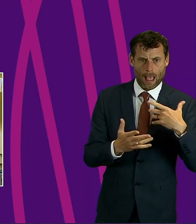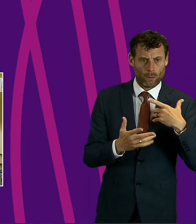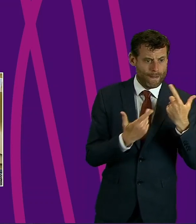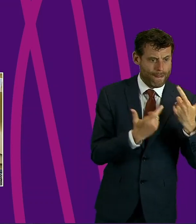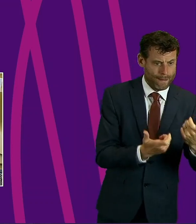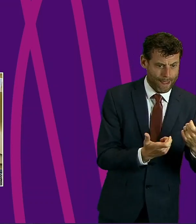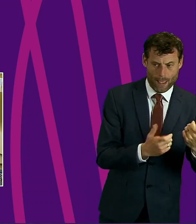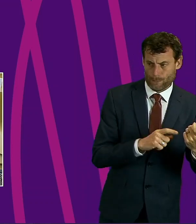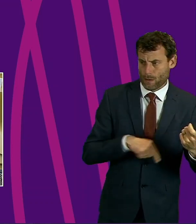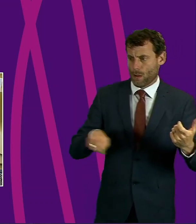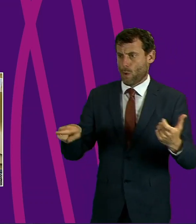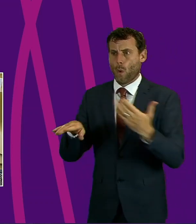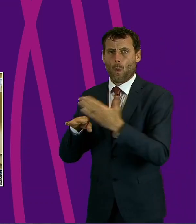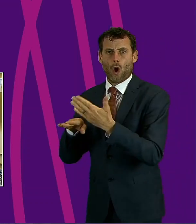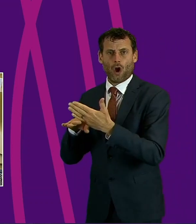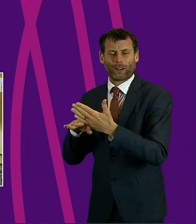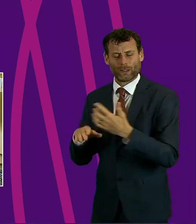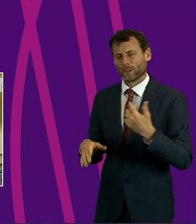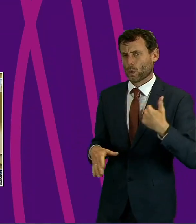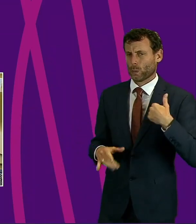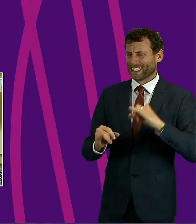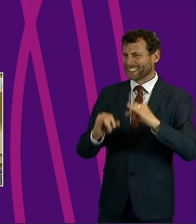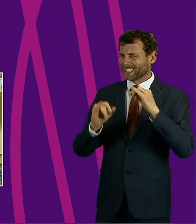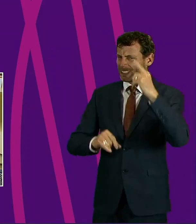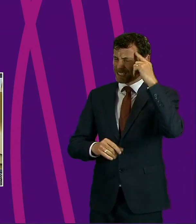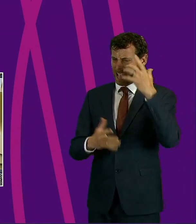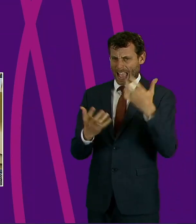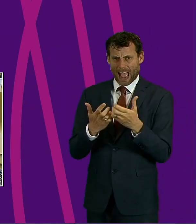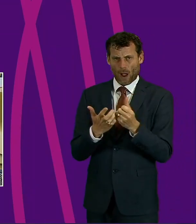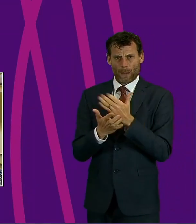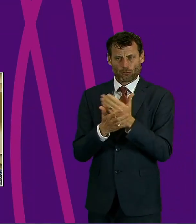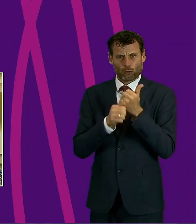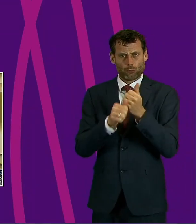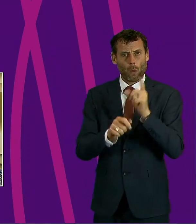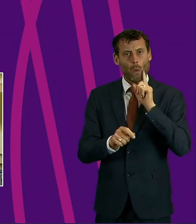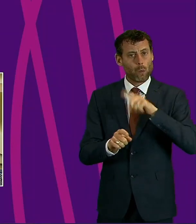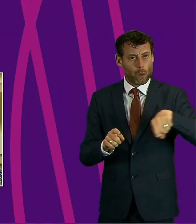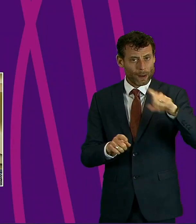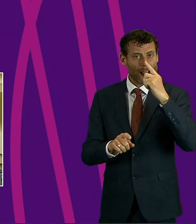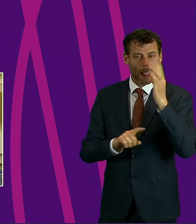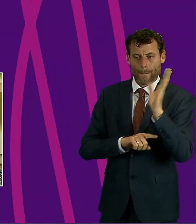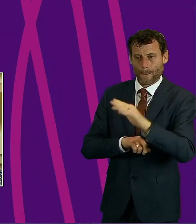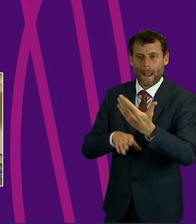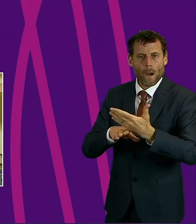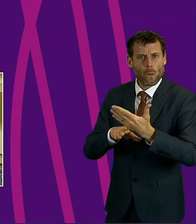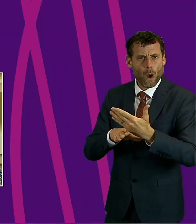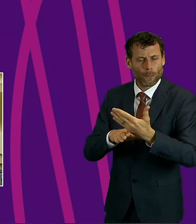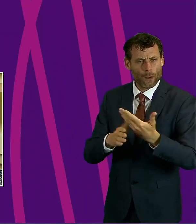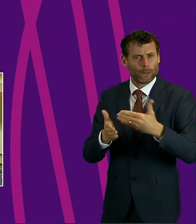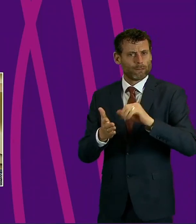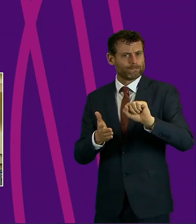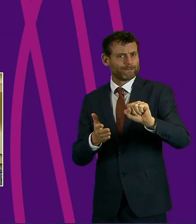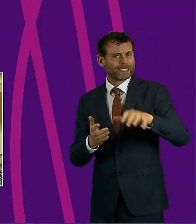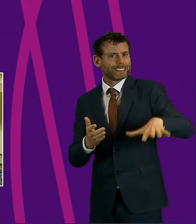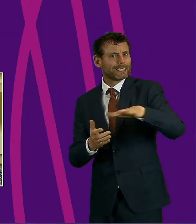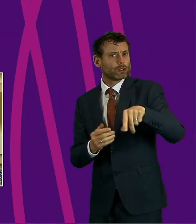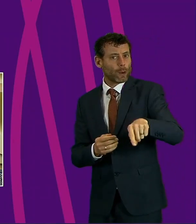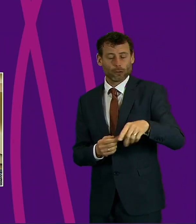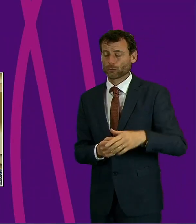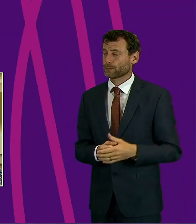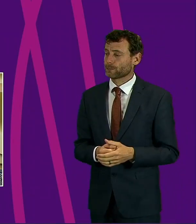We take issues around women's employment very seriously, and that's demonstrated by our other various policies in support of women, including the